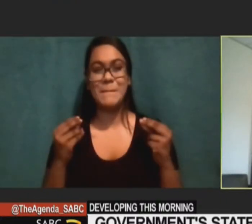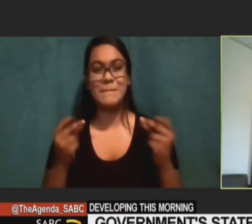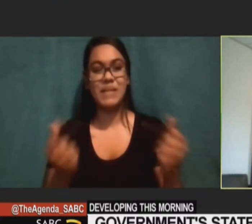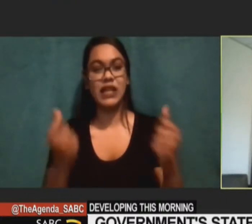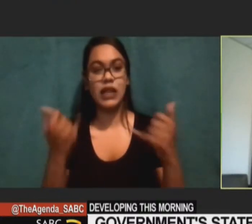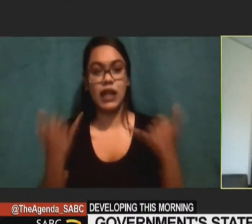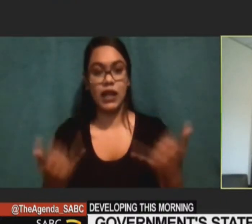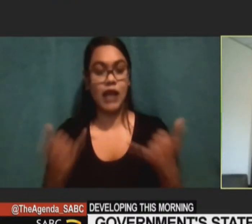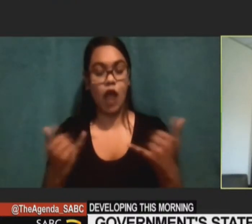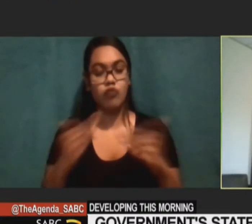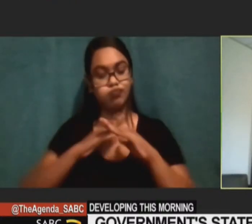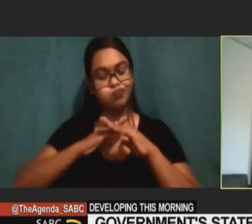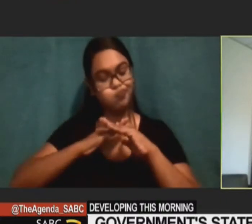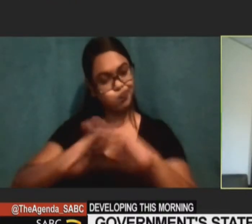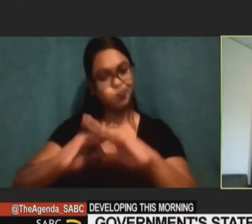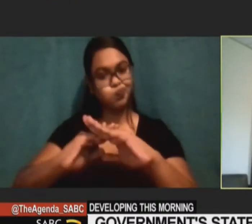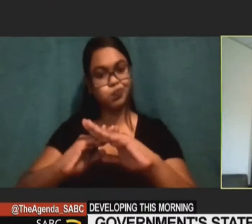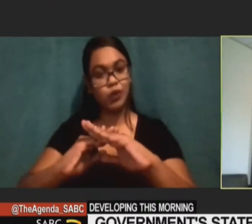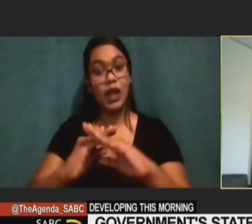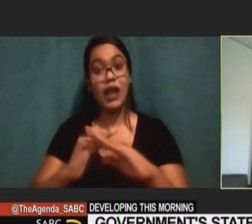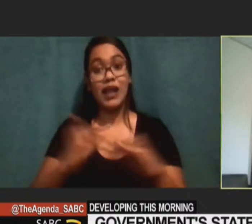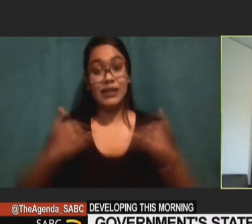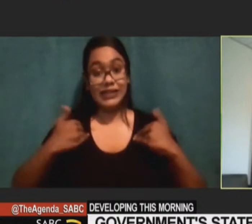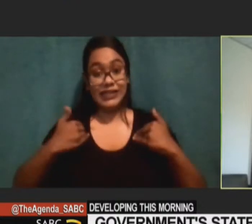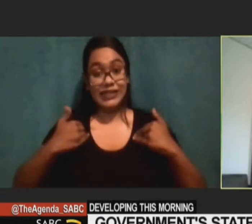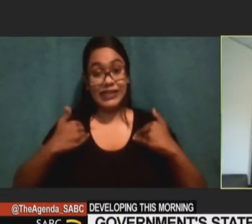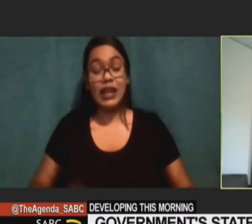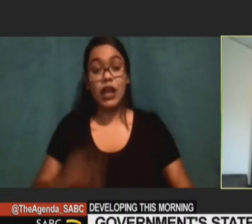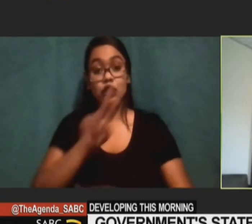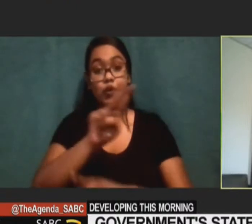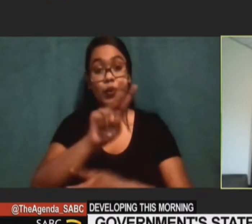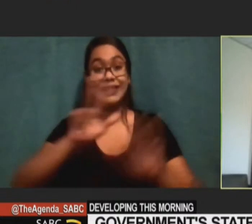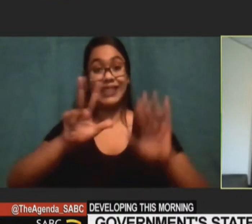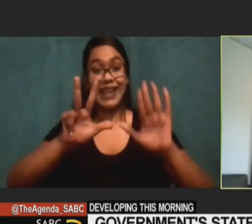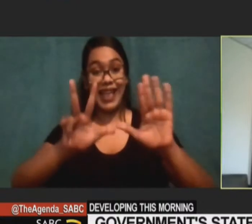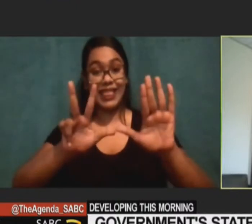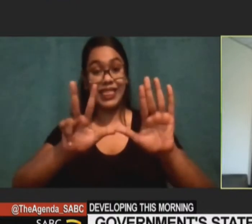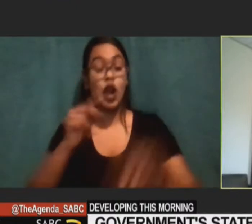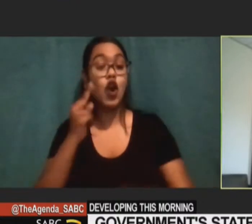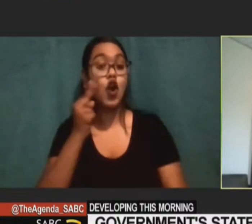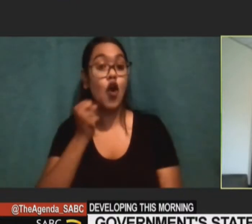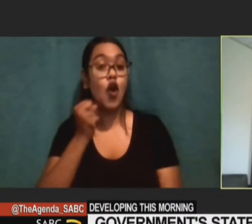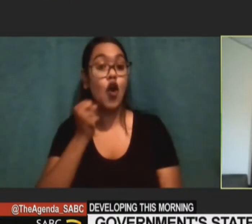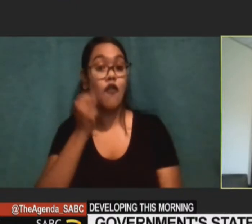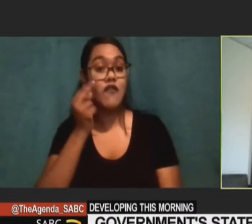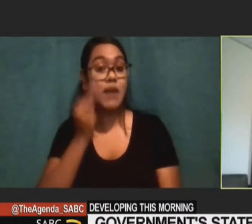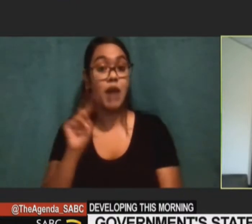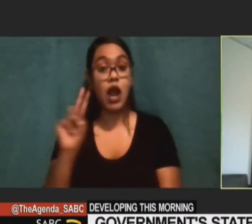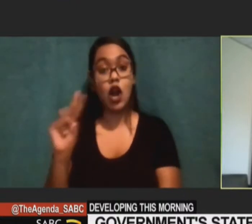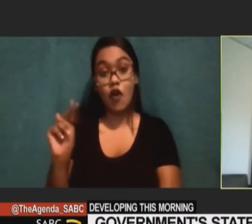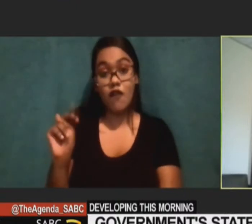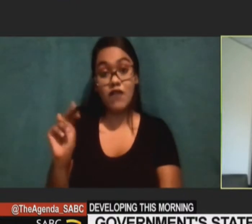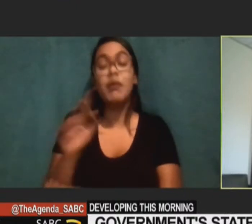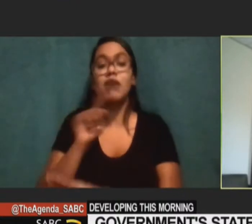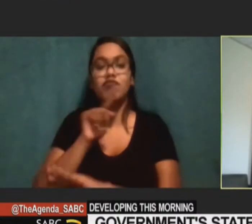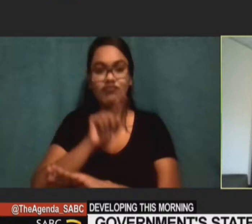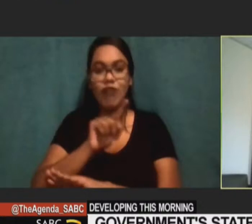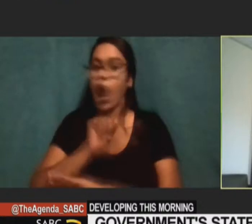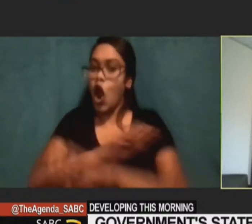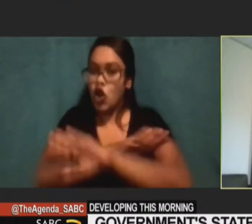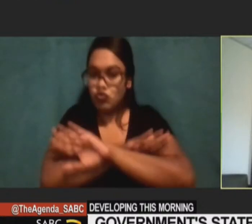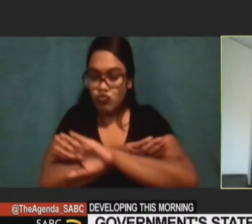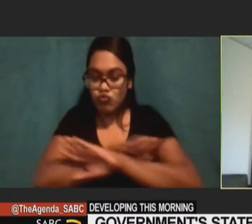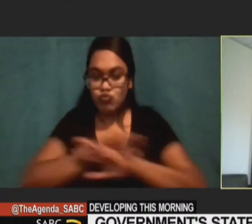So as of Sunday, the 28th of November, and until further notice, there will be no